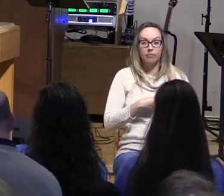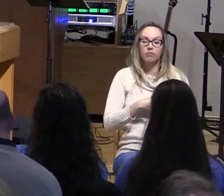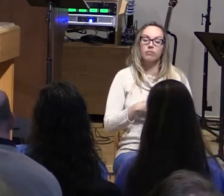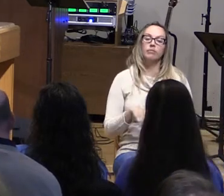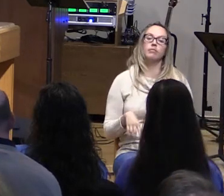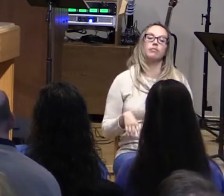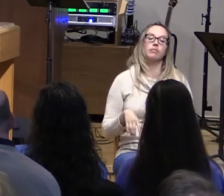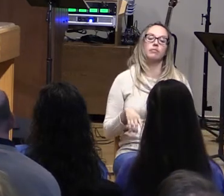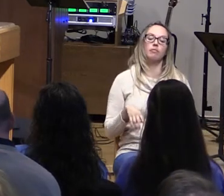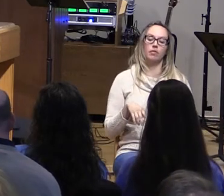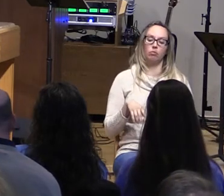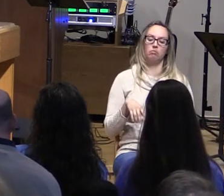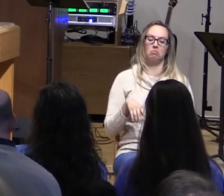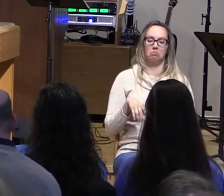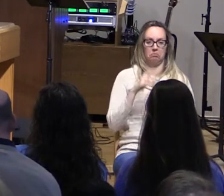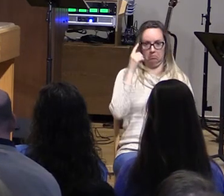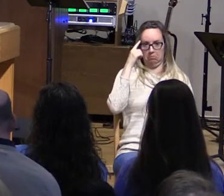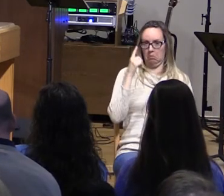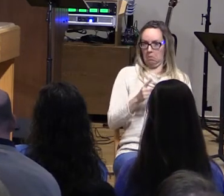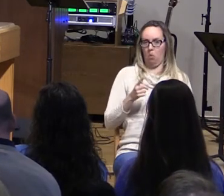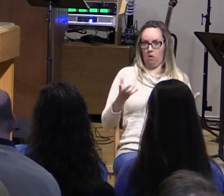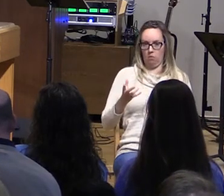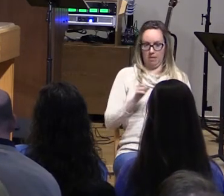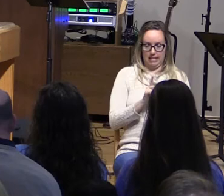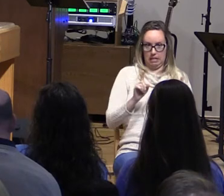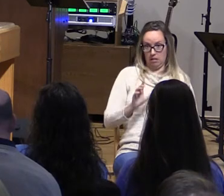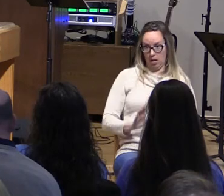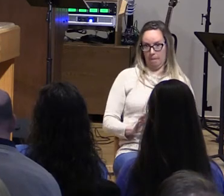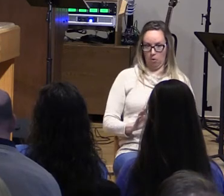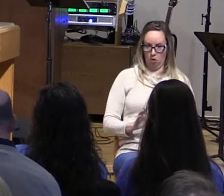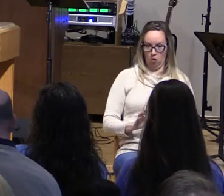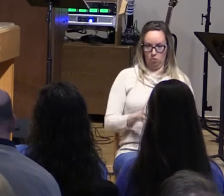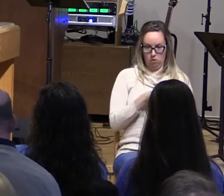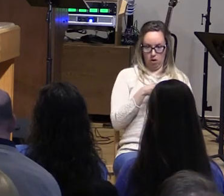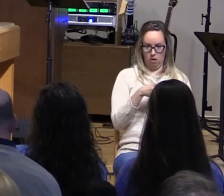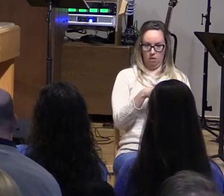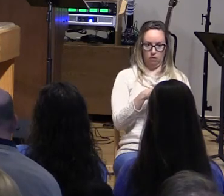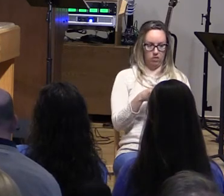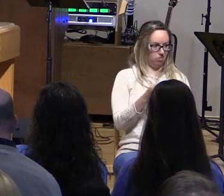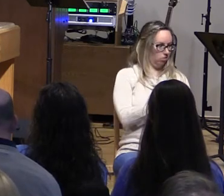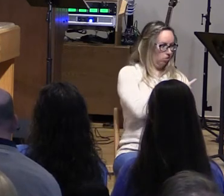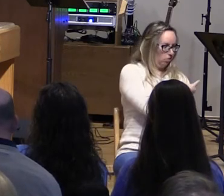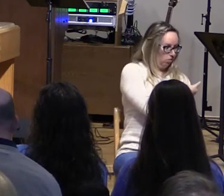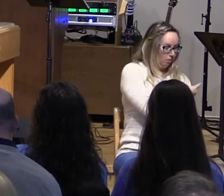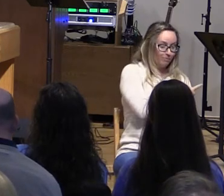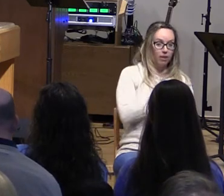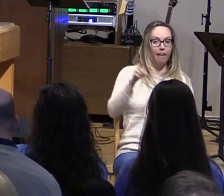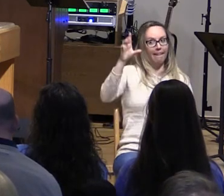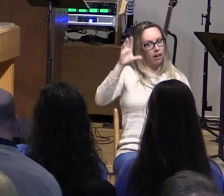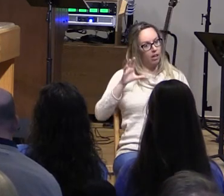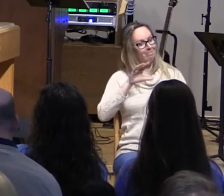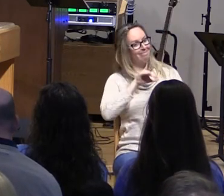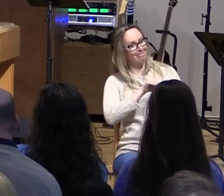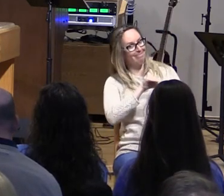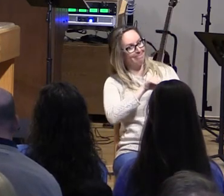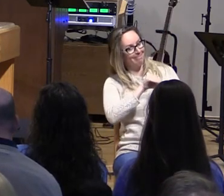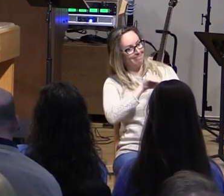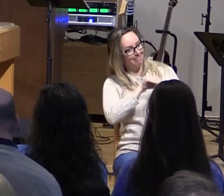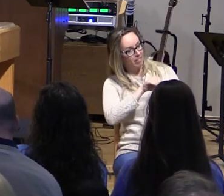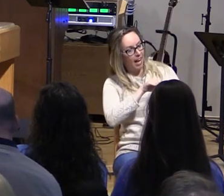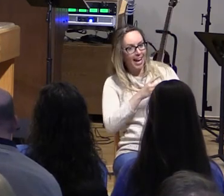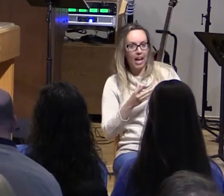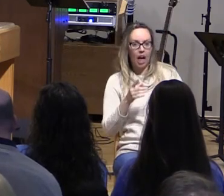Jesus refocusing the disciples on an interesting aspect. He says, hey,